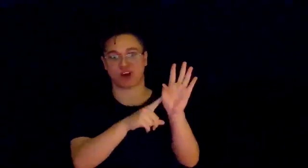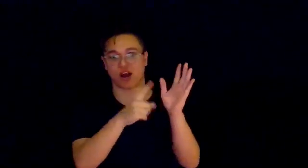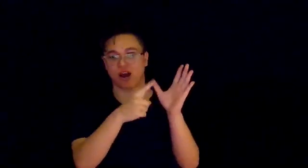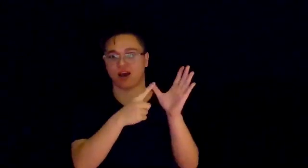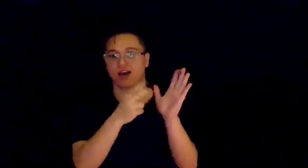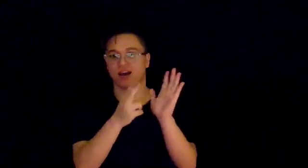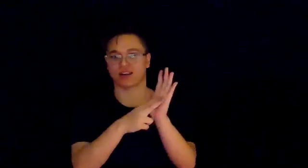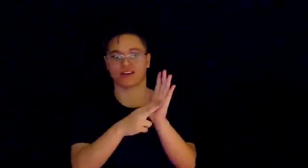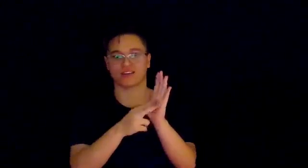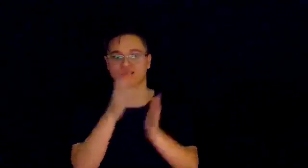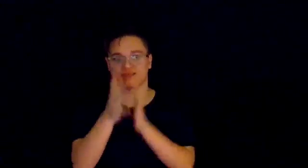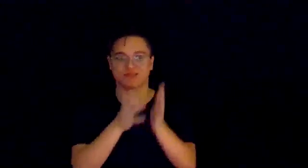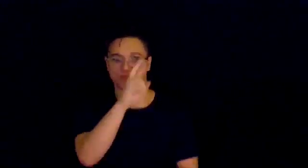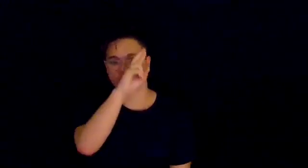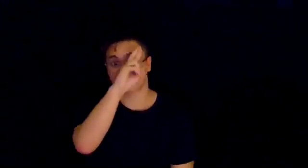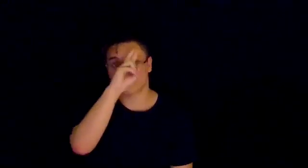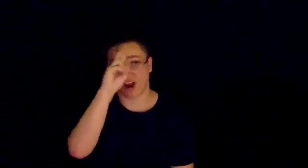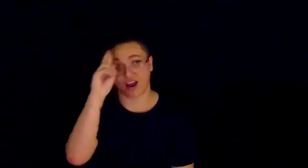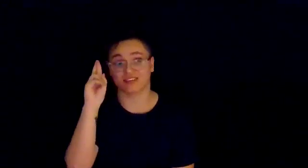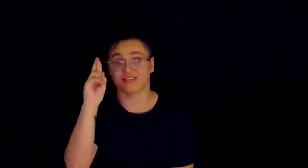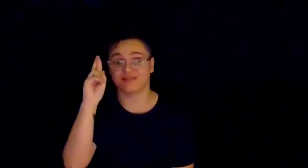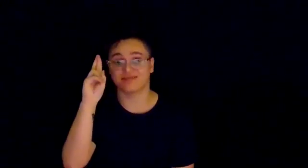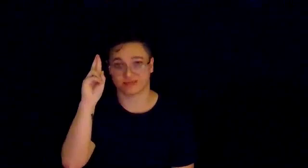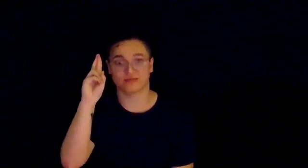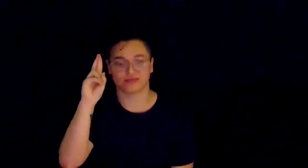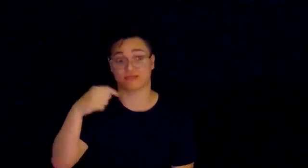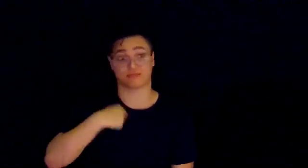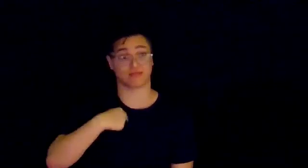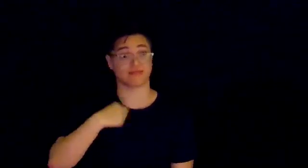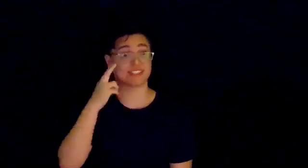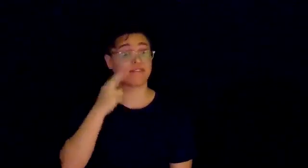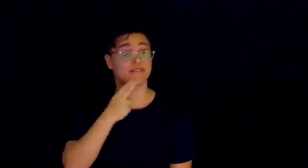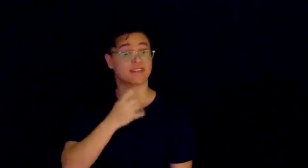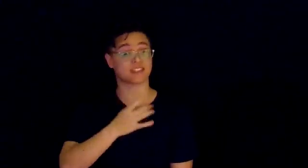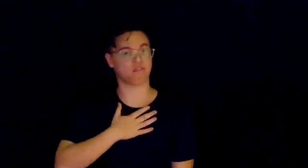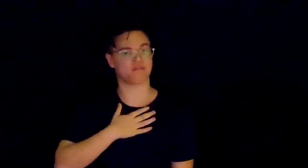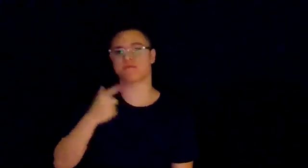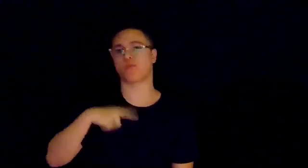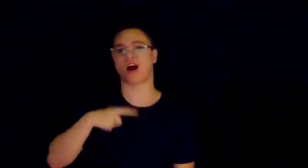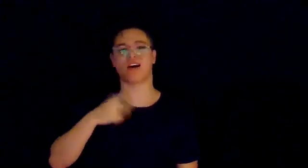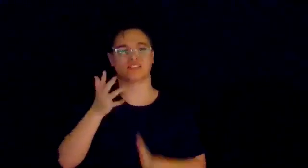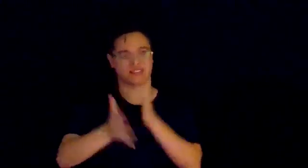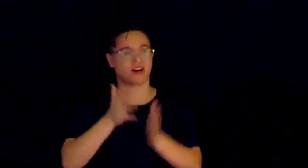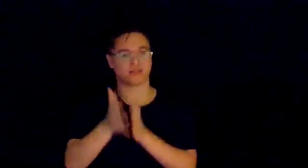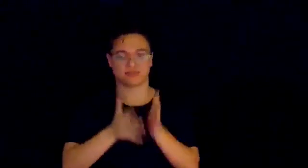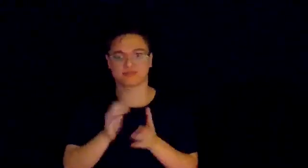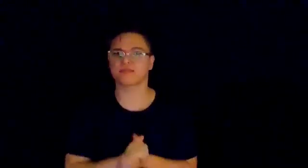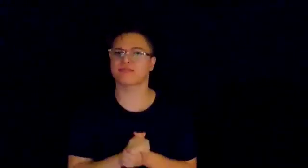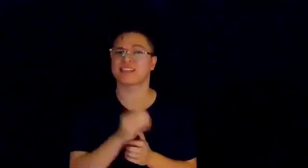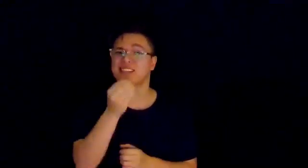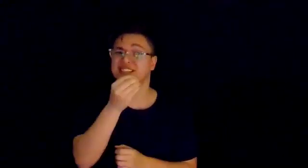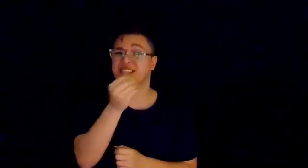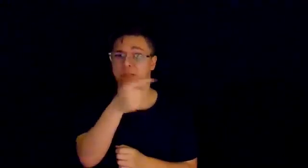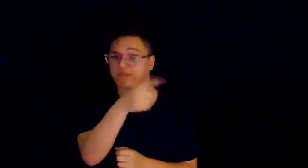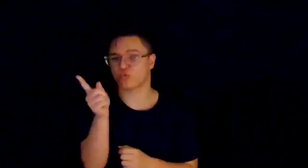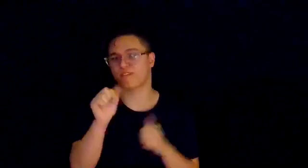am Ryan, so that's my name, Ryan, right there. And I'm deaf myself, so that's why